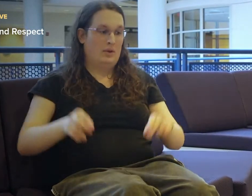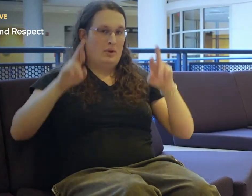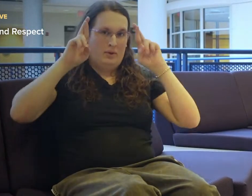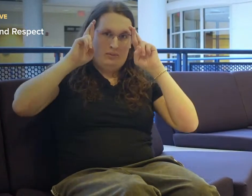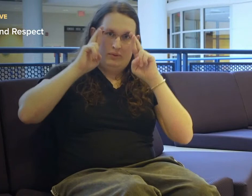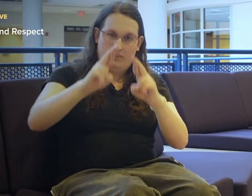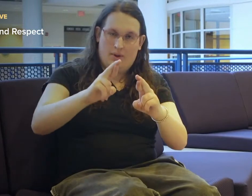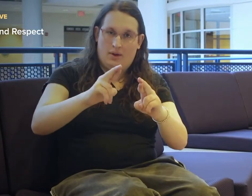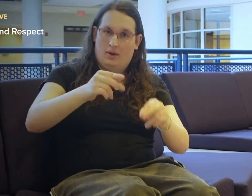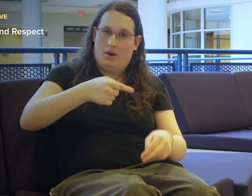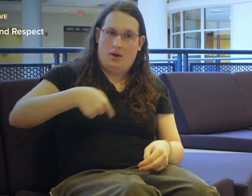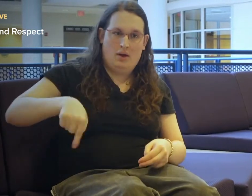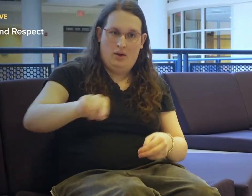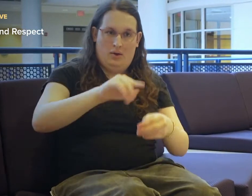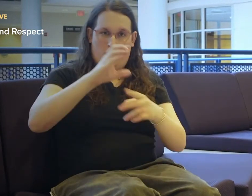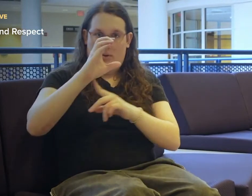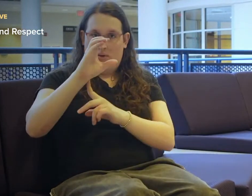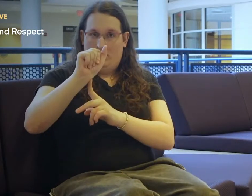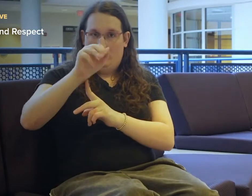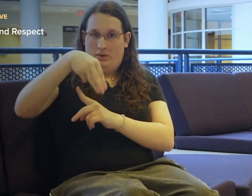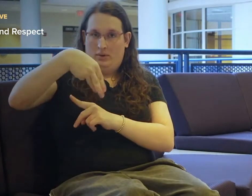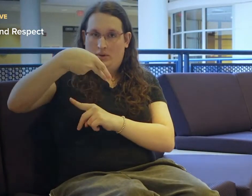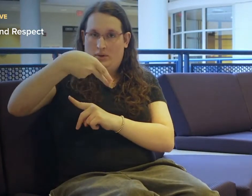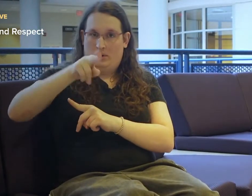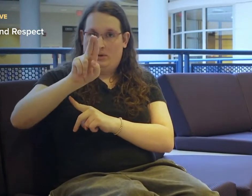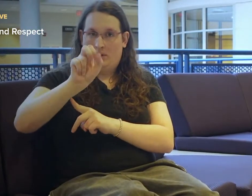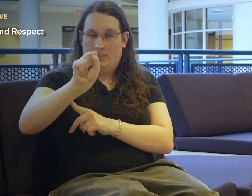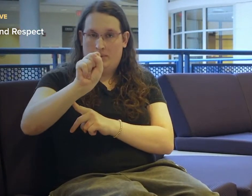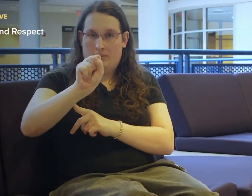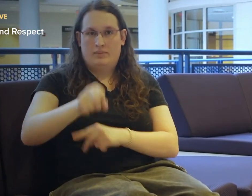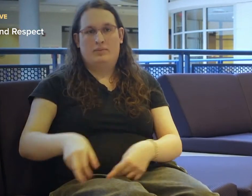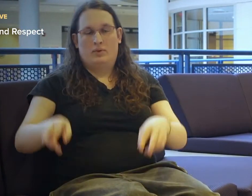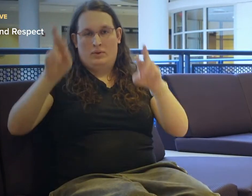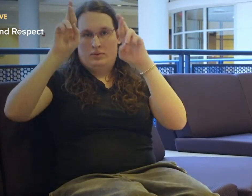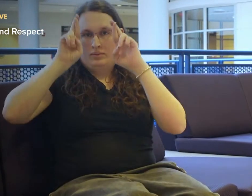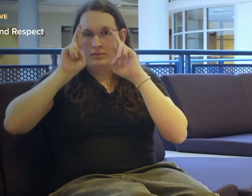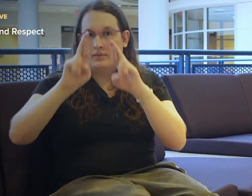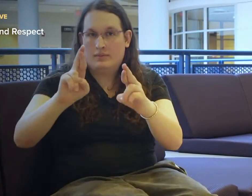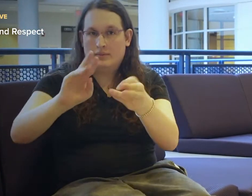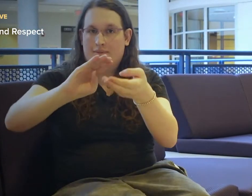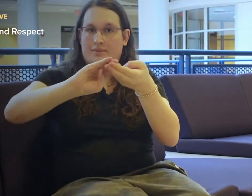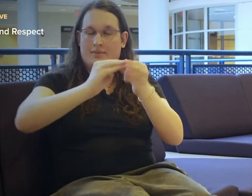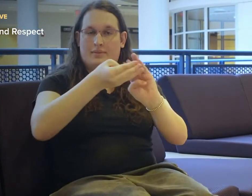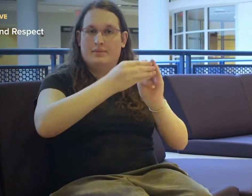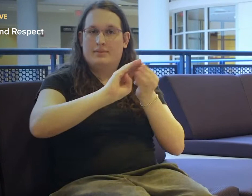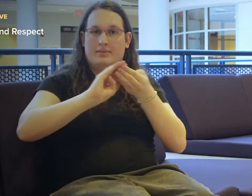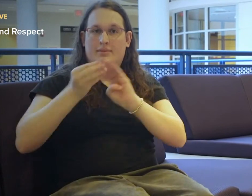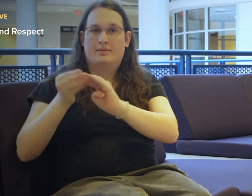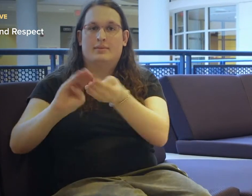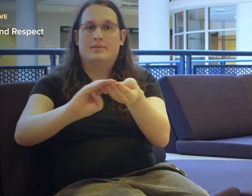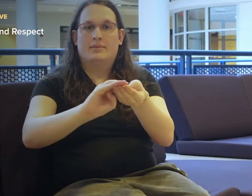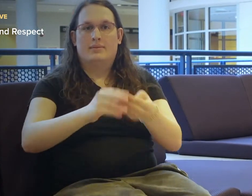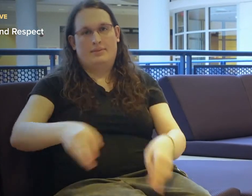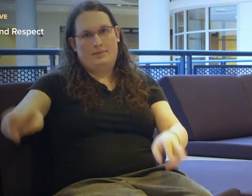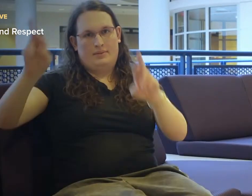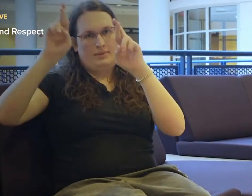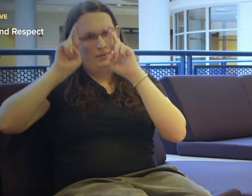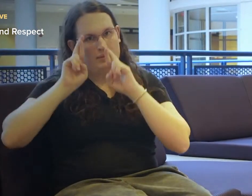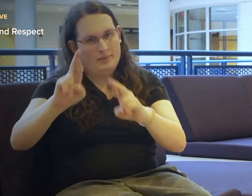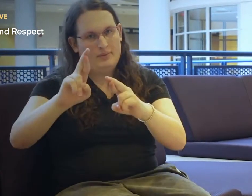respects ourselves, respects our campus, respects our community, and